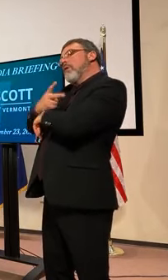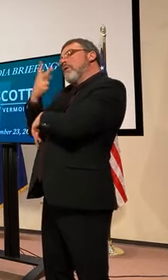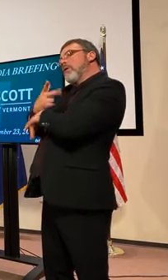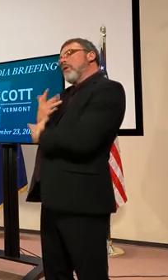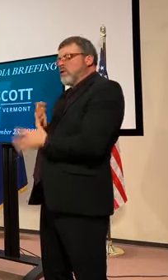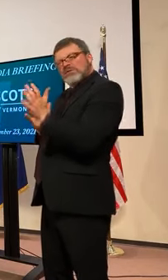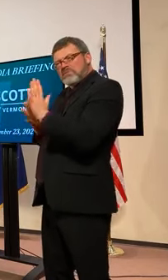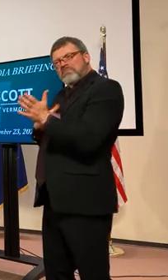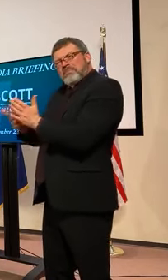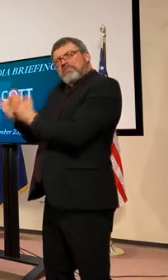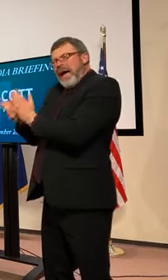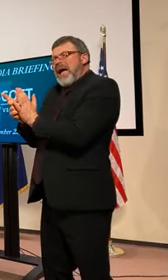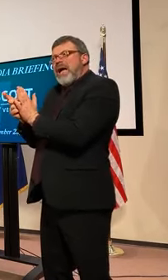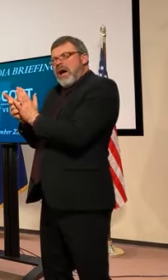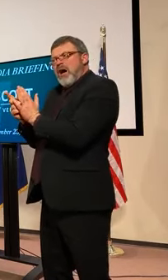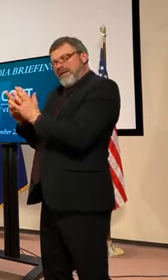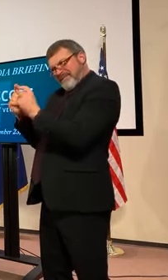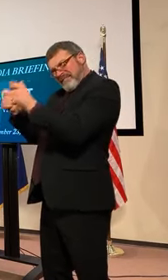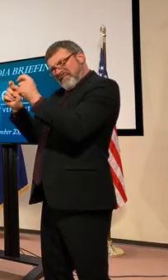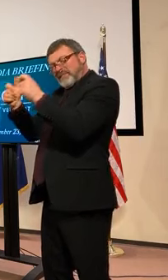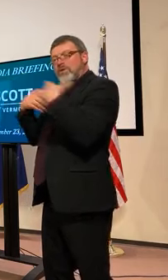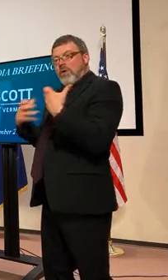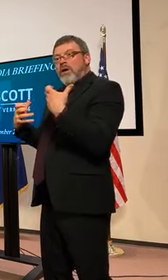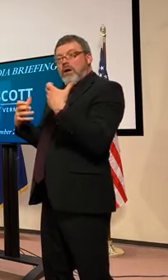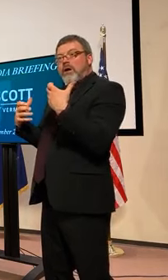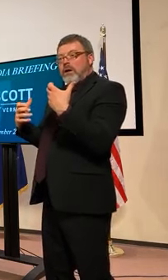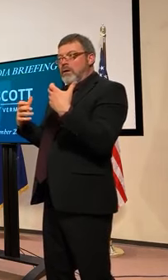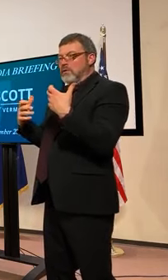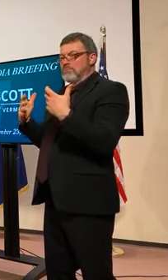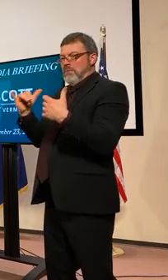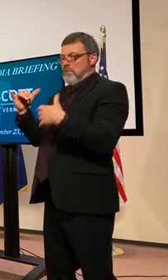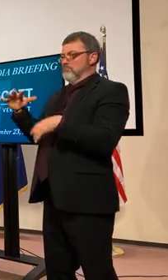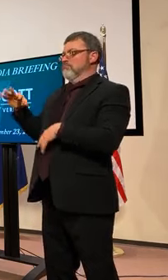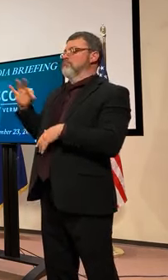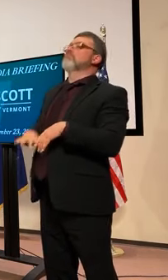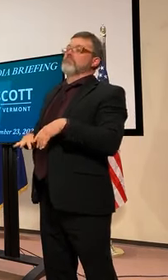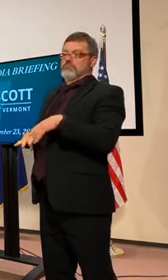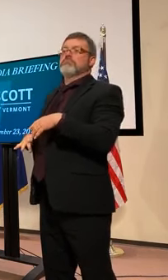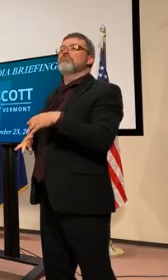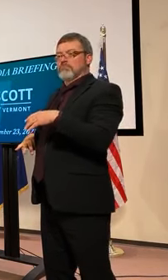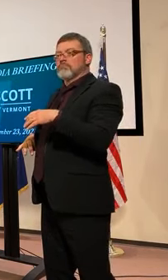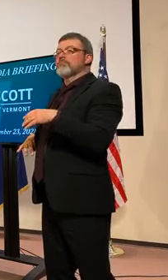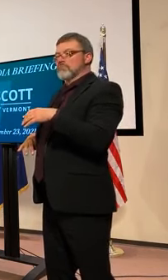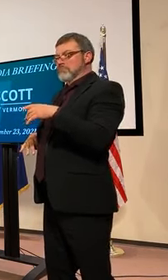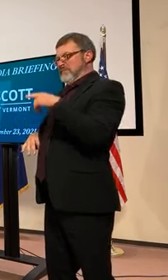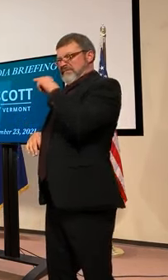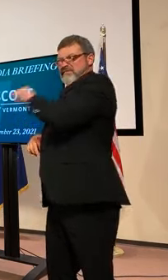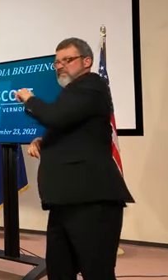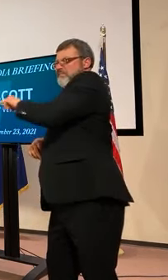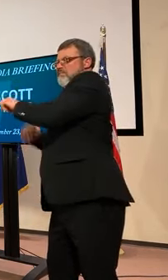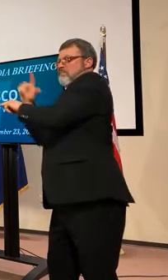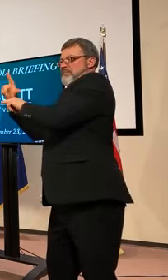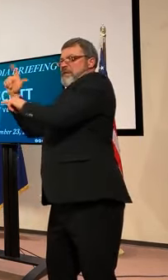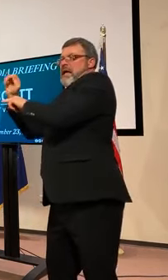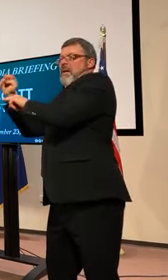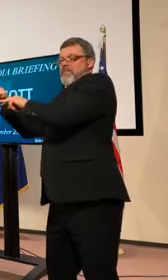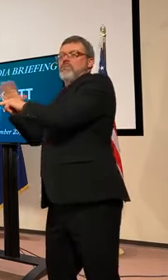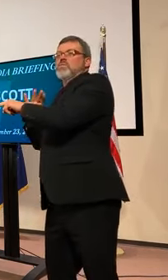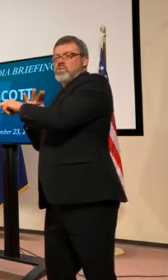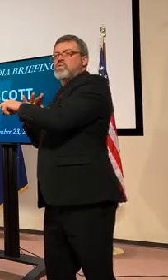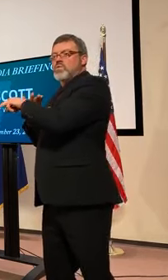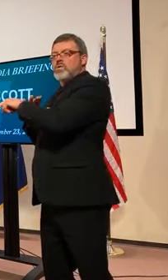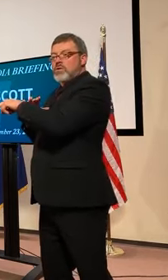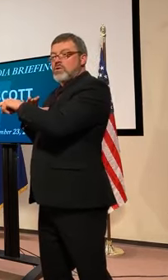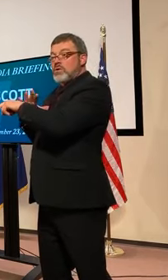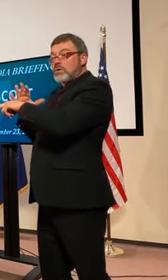are evolving as well. We see a lot of promise with LAMP tests, with antigen tests as well, and we'll